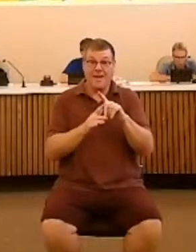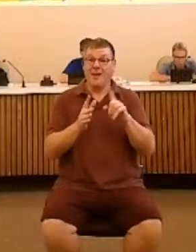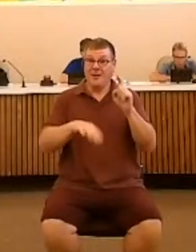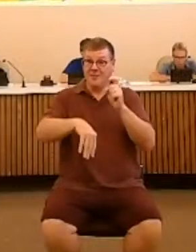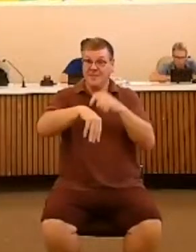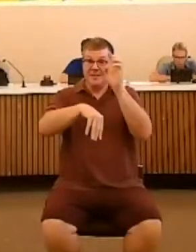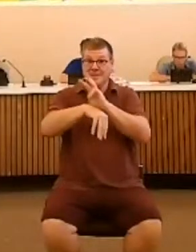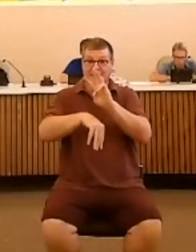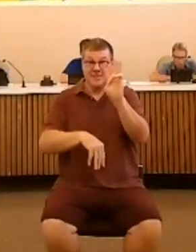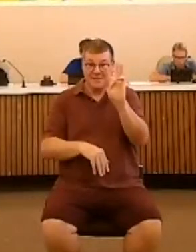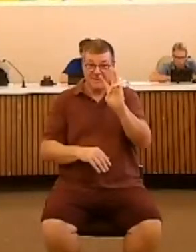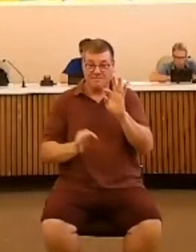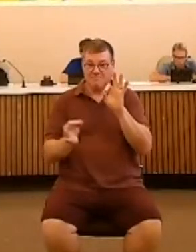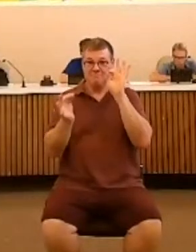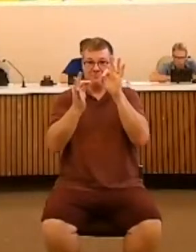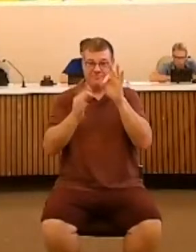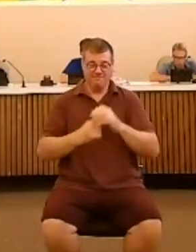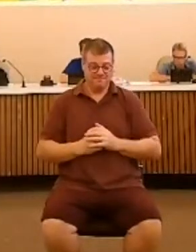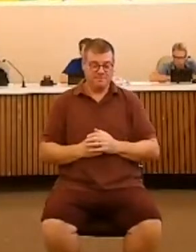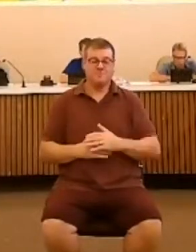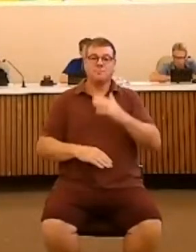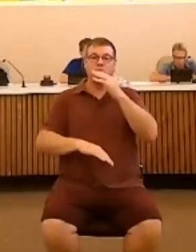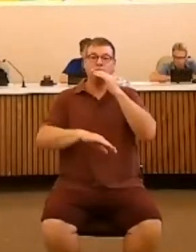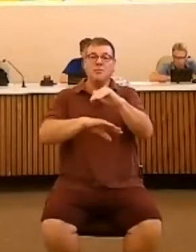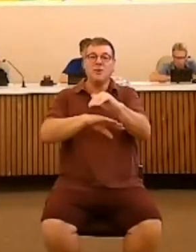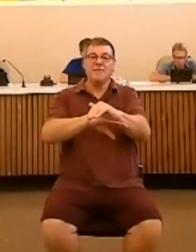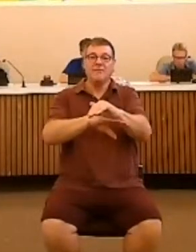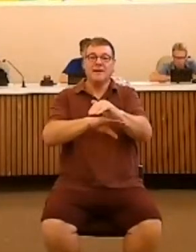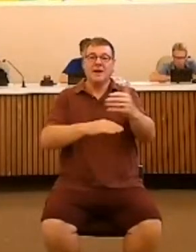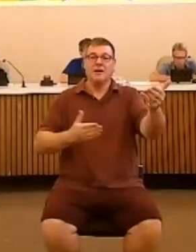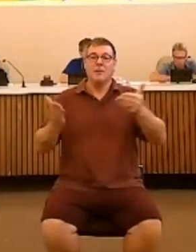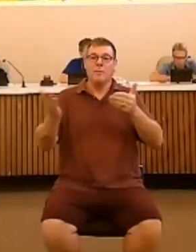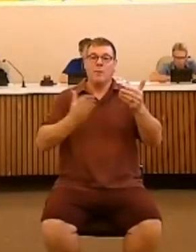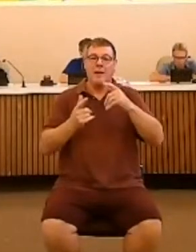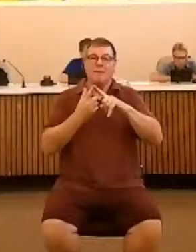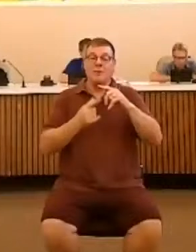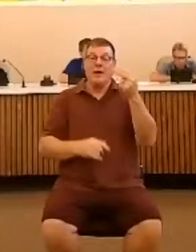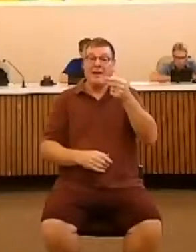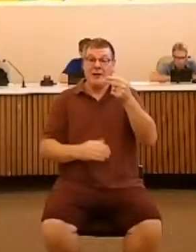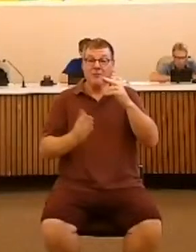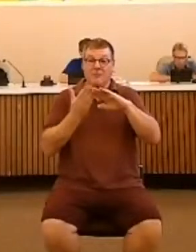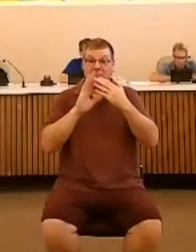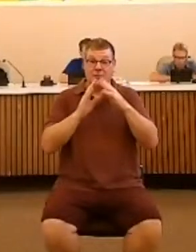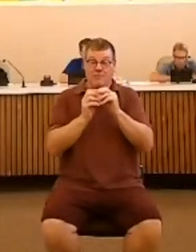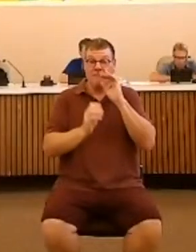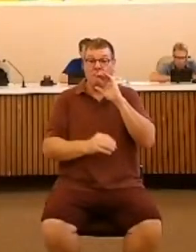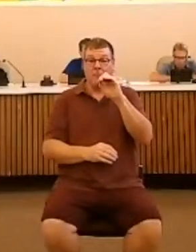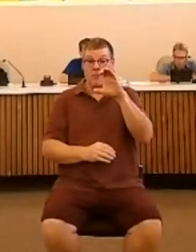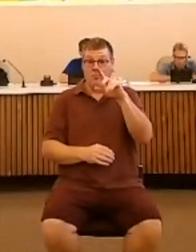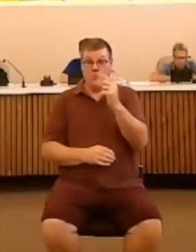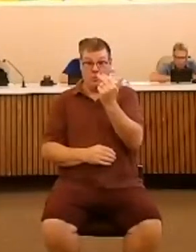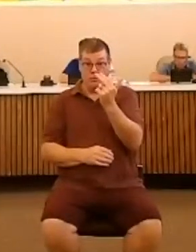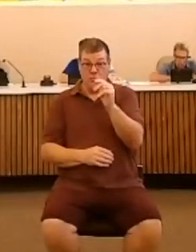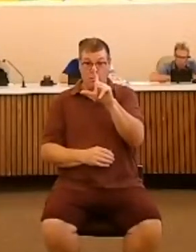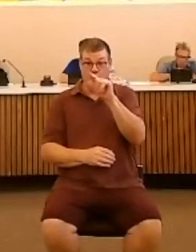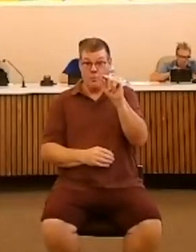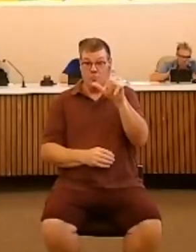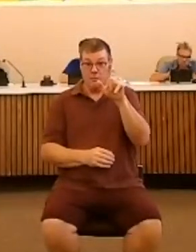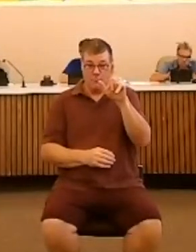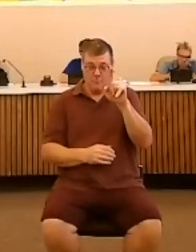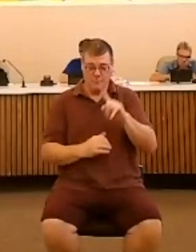o'clock. Perfect timing. Good evening and welcome to the Henrietta Town Board meeting for October 13th,